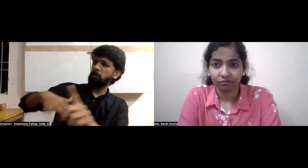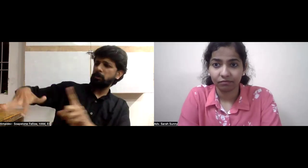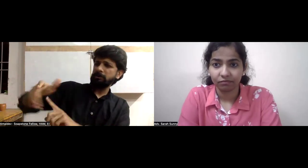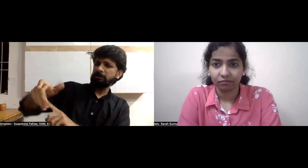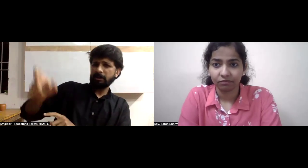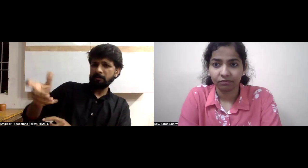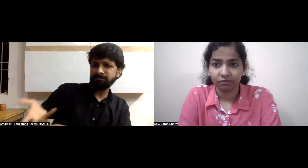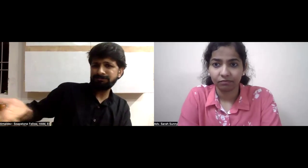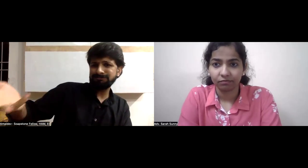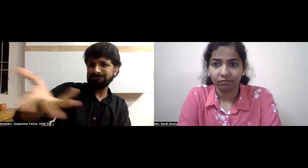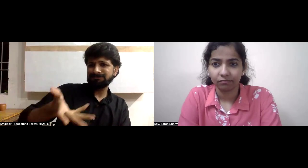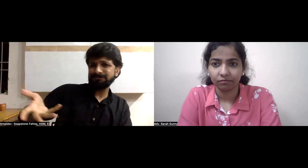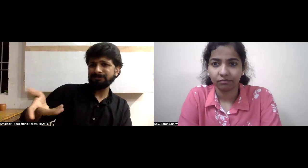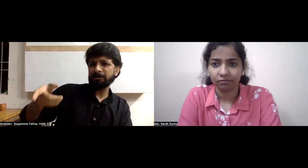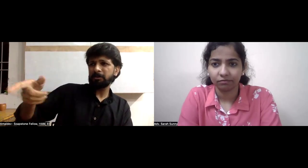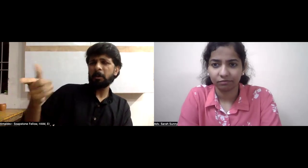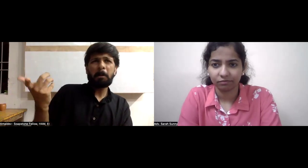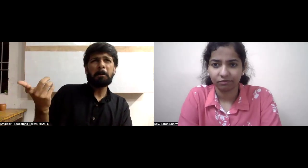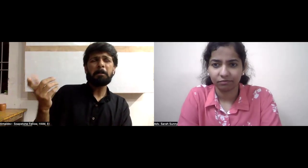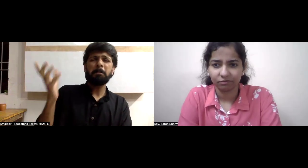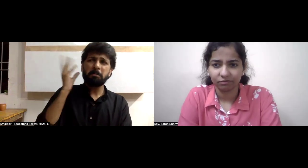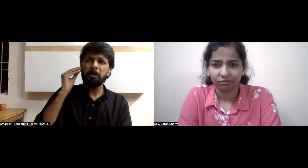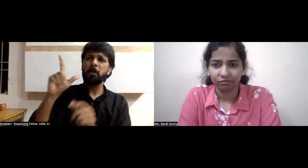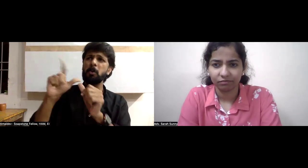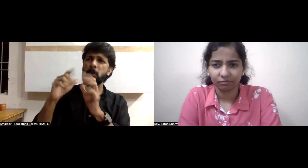what do you think that, the